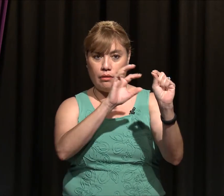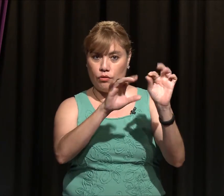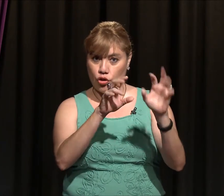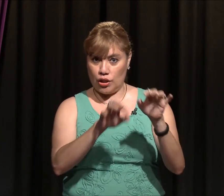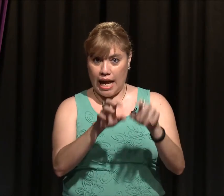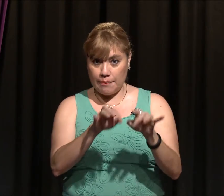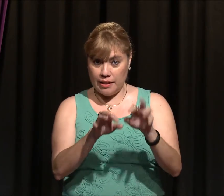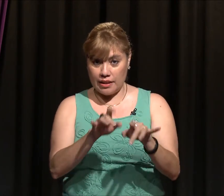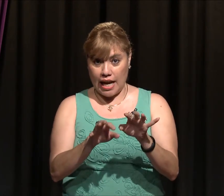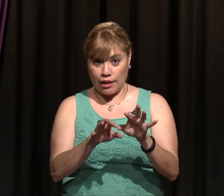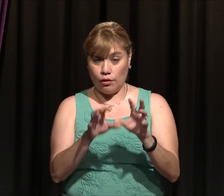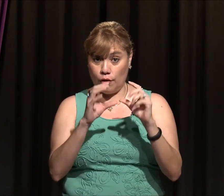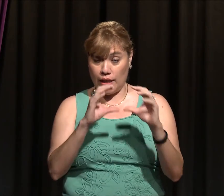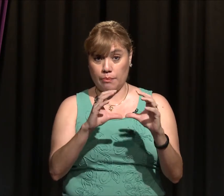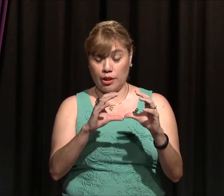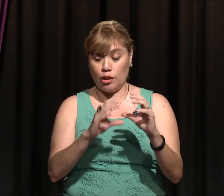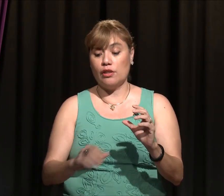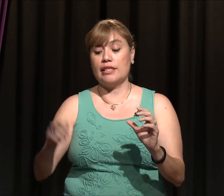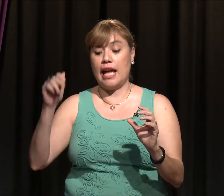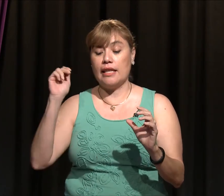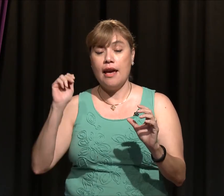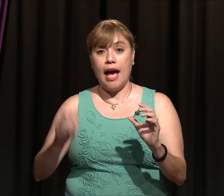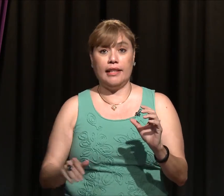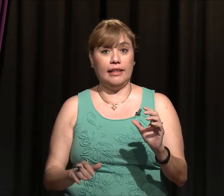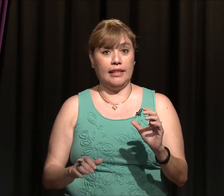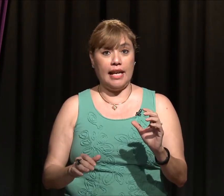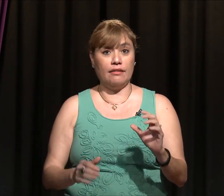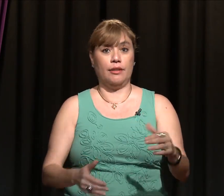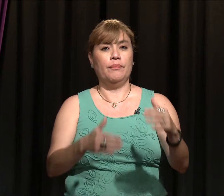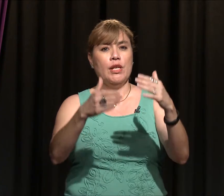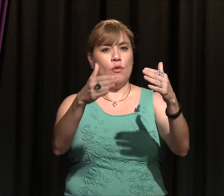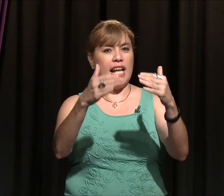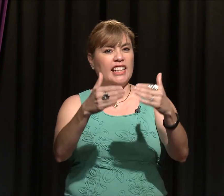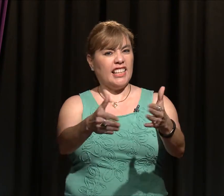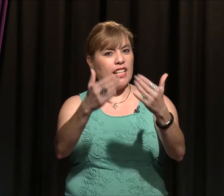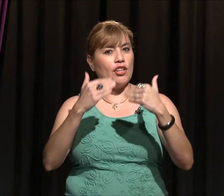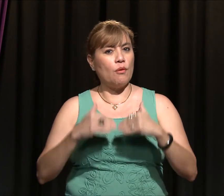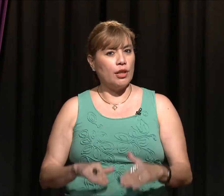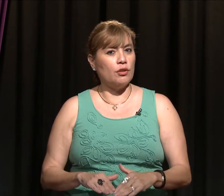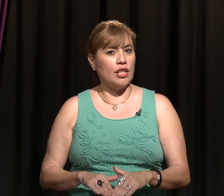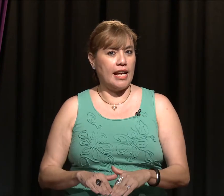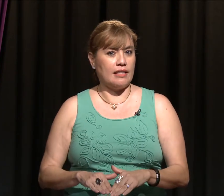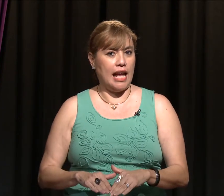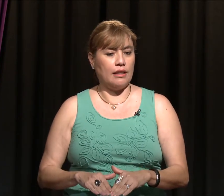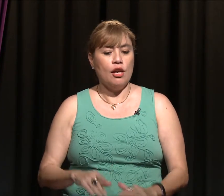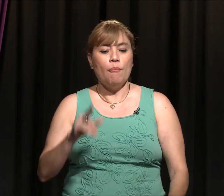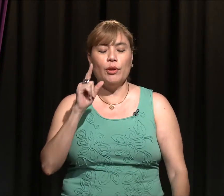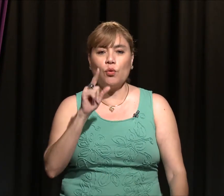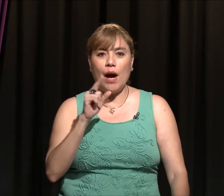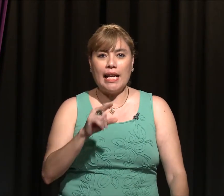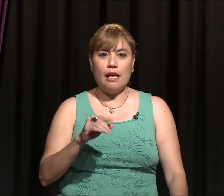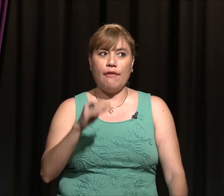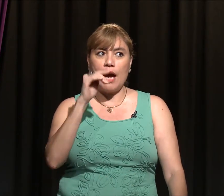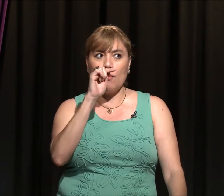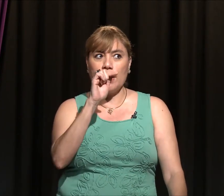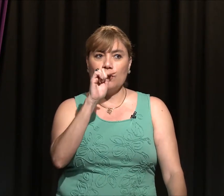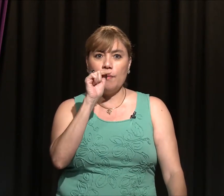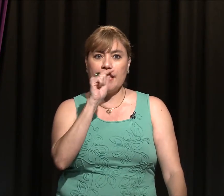type the title of that particular slide and clicked enter. When I clicked enter, I went to the next slide. But what if I wanted to make